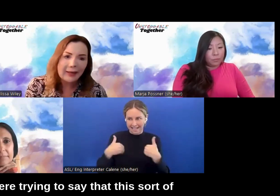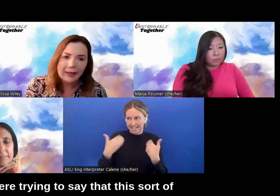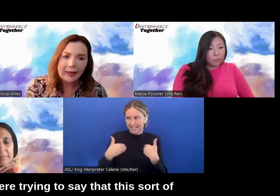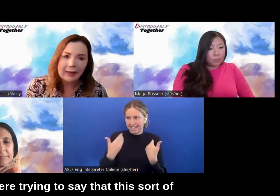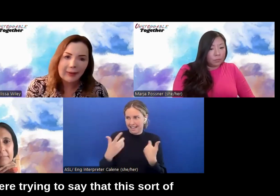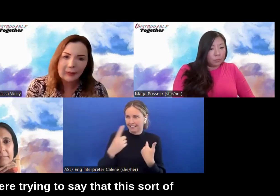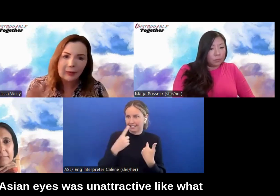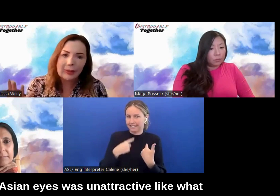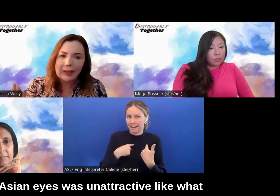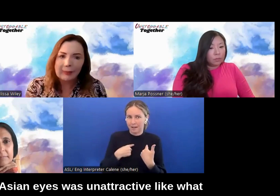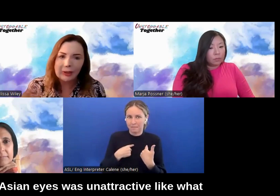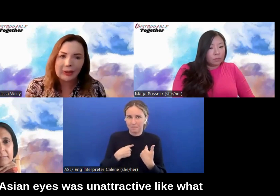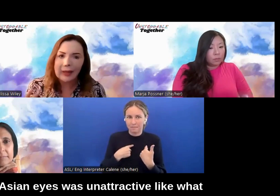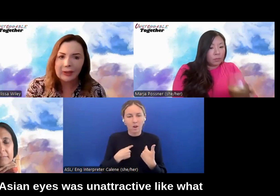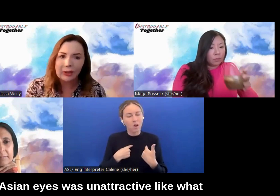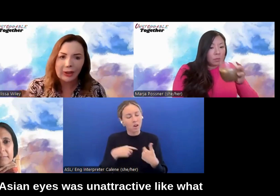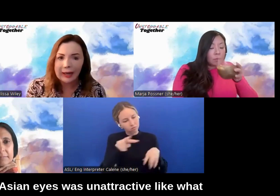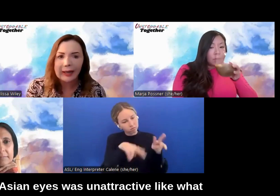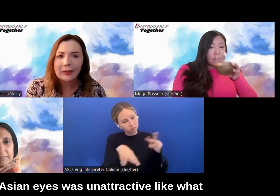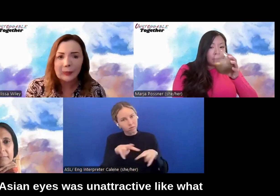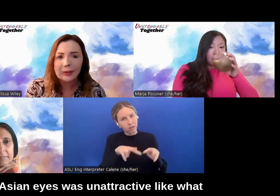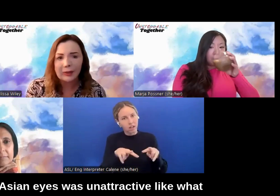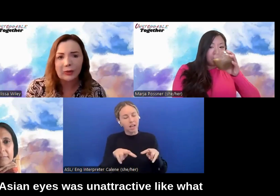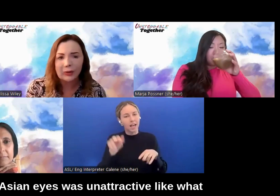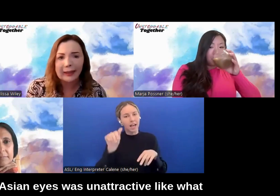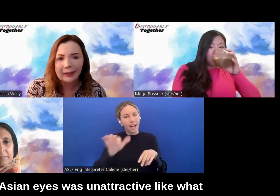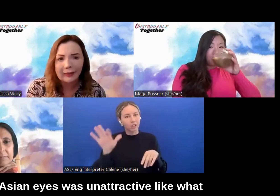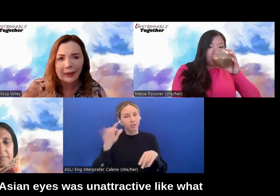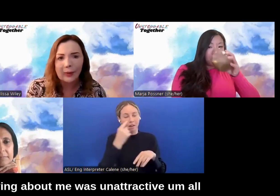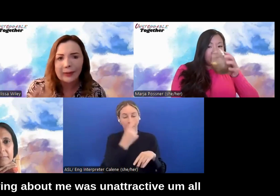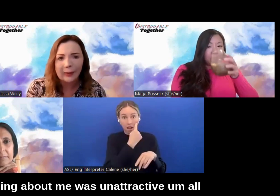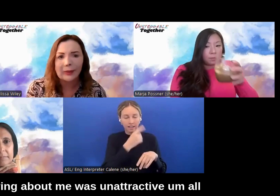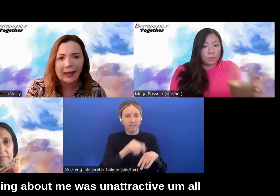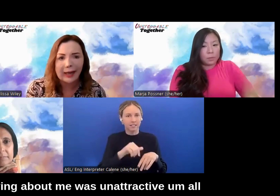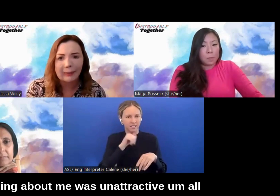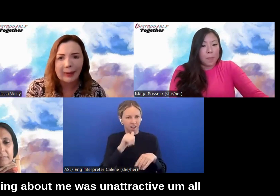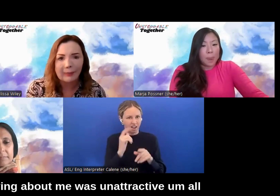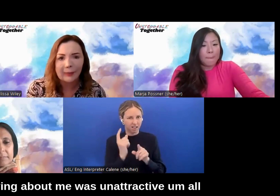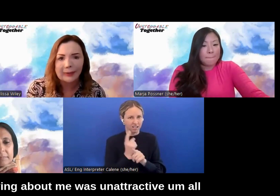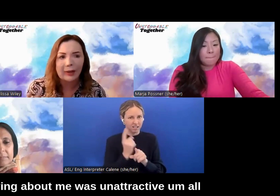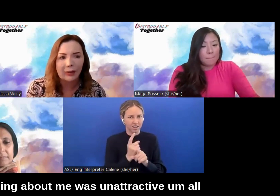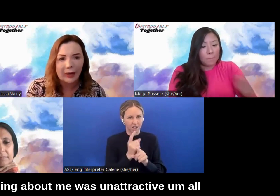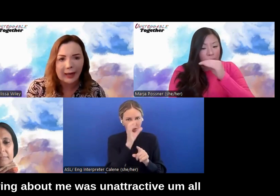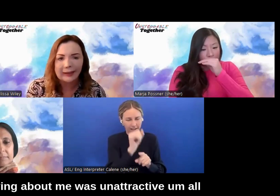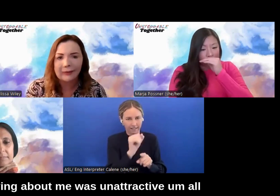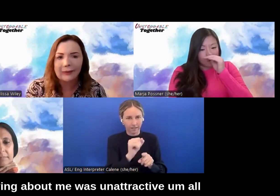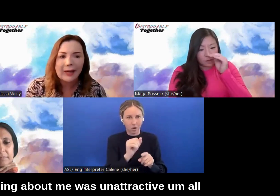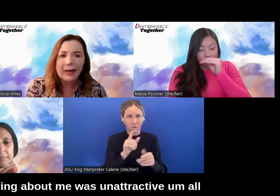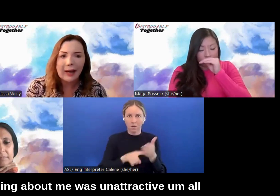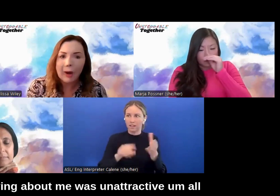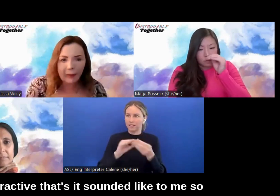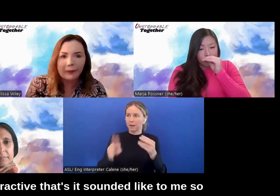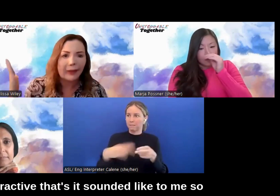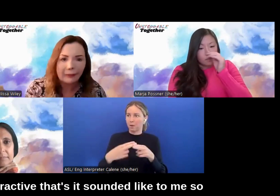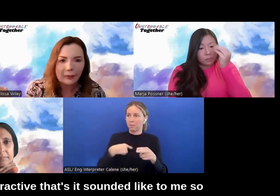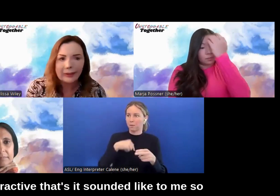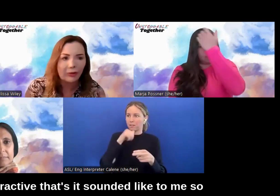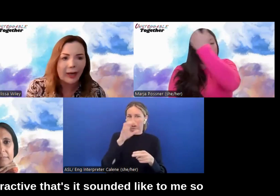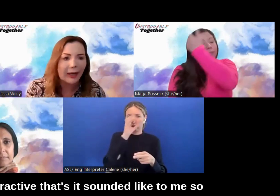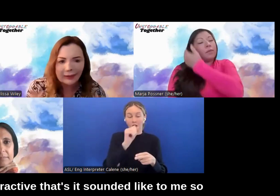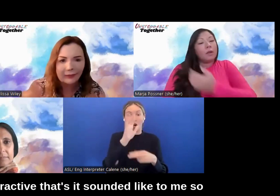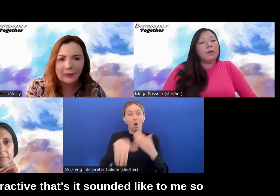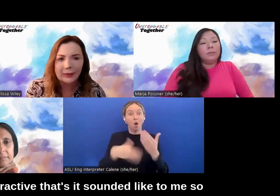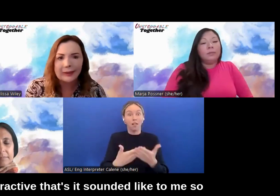that this sort of perception of Asian eyes was unattractive, like what they were saying about me was unattractive. All of it